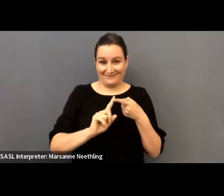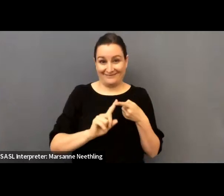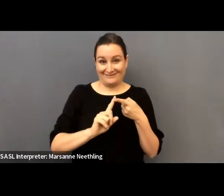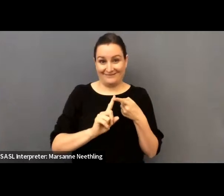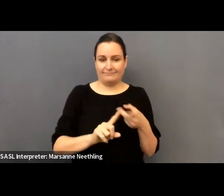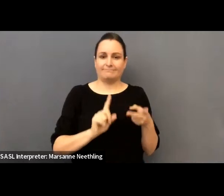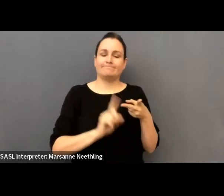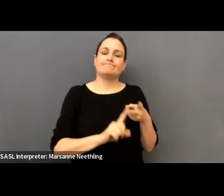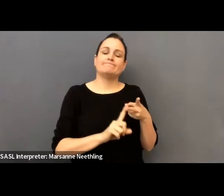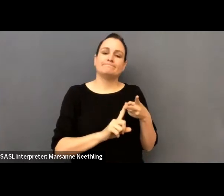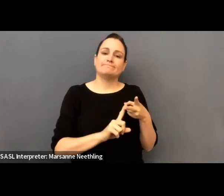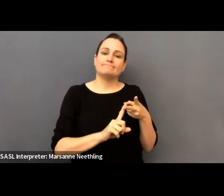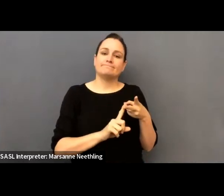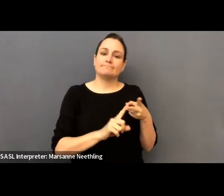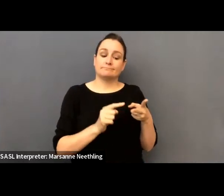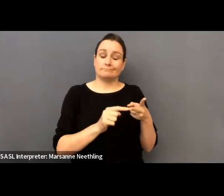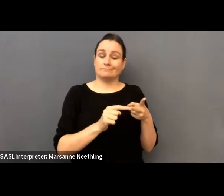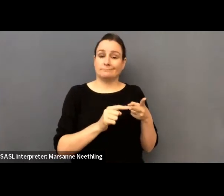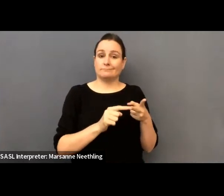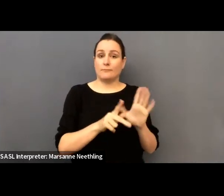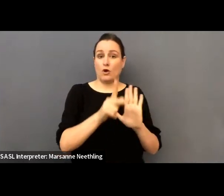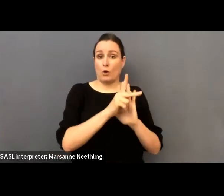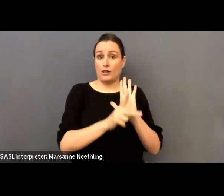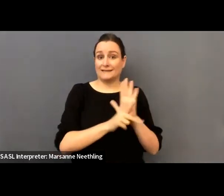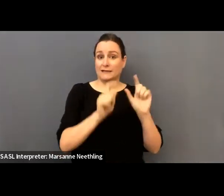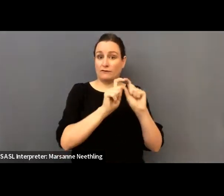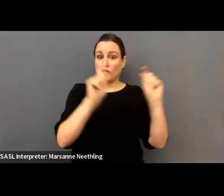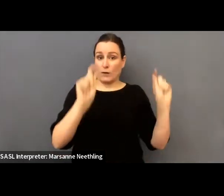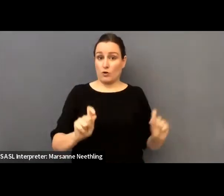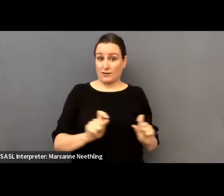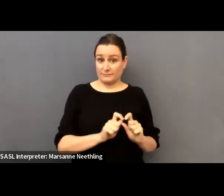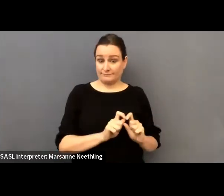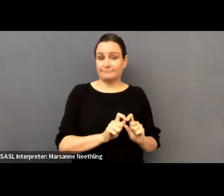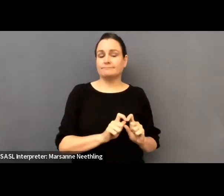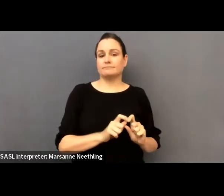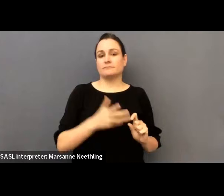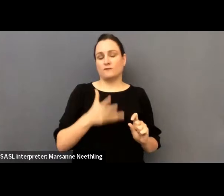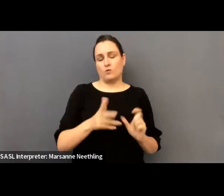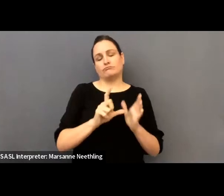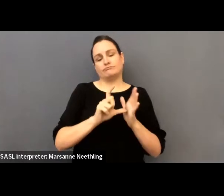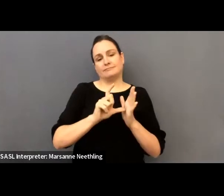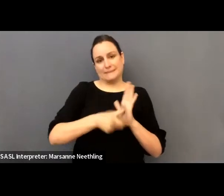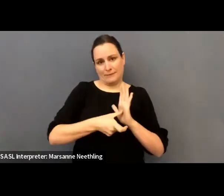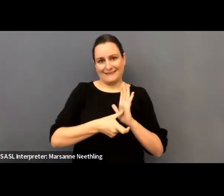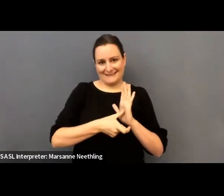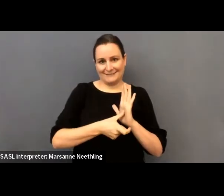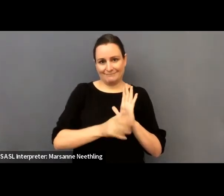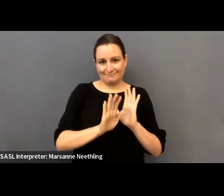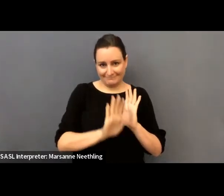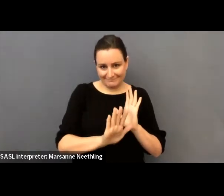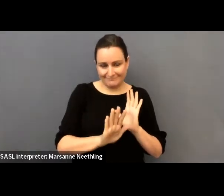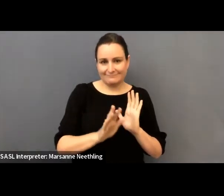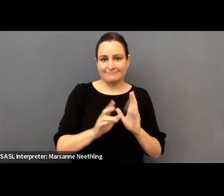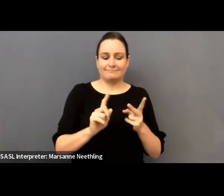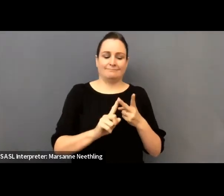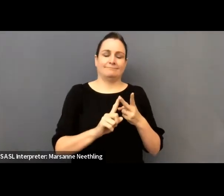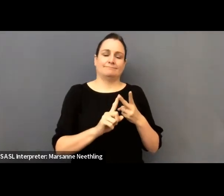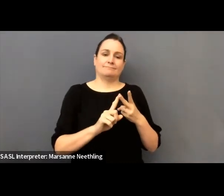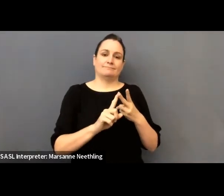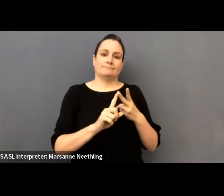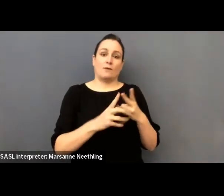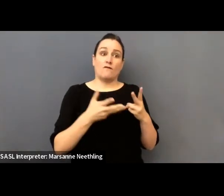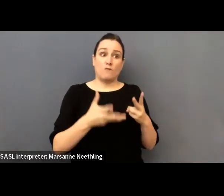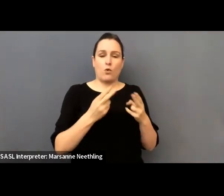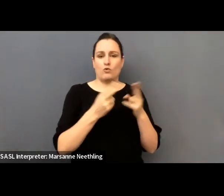policy framework on disability for the PSET sector. And it very specifically